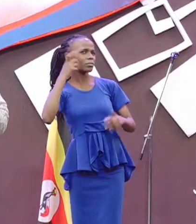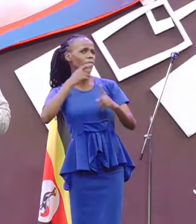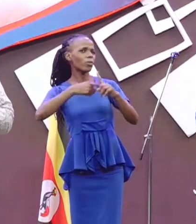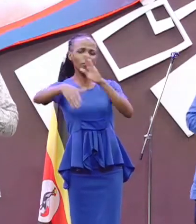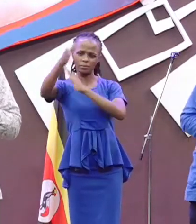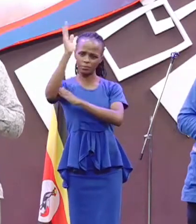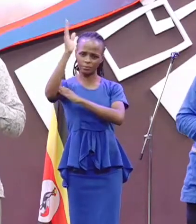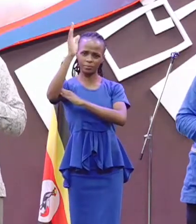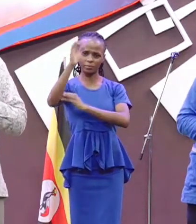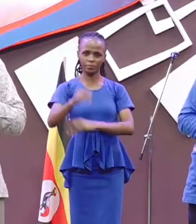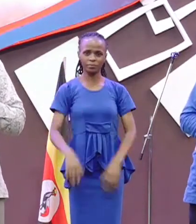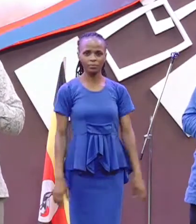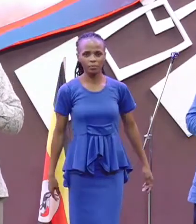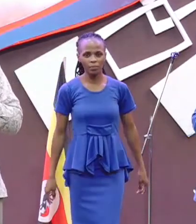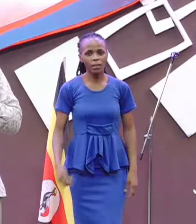from the Lord. I